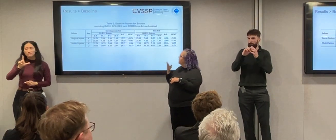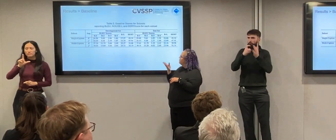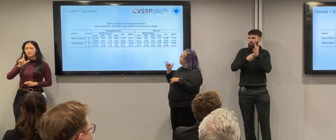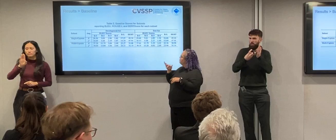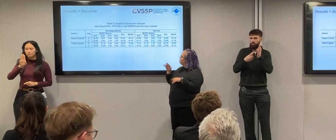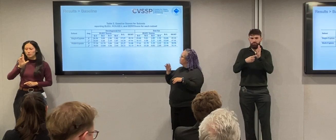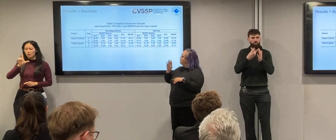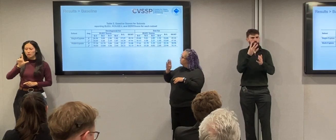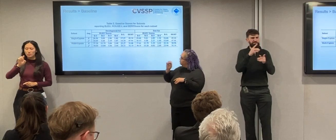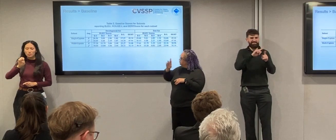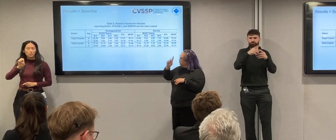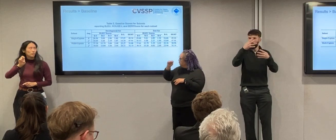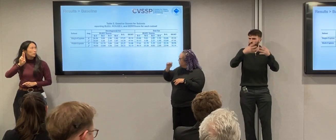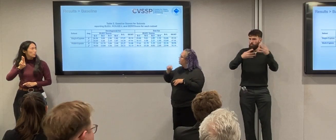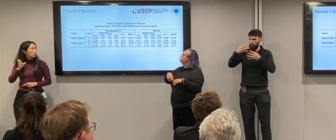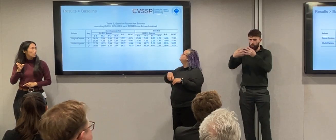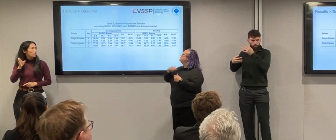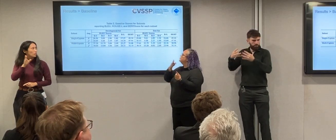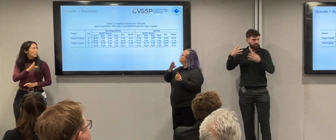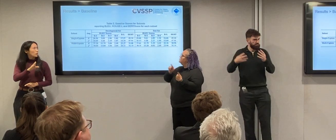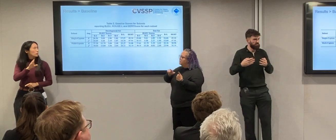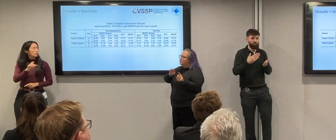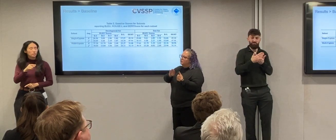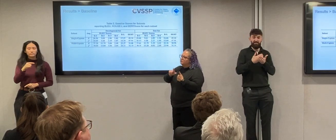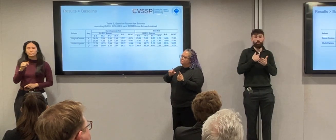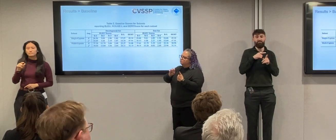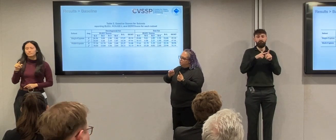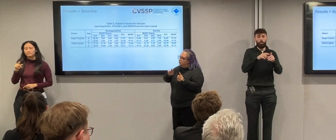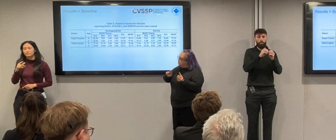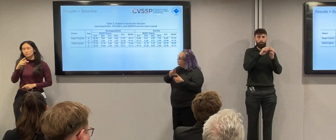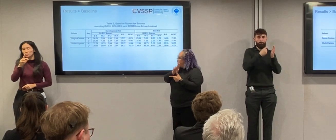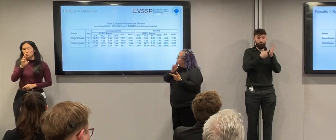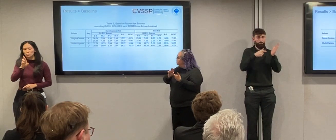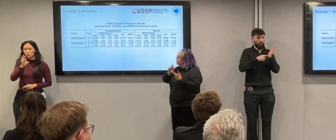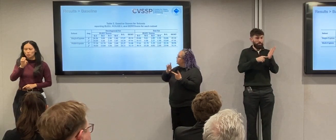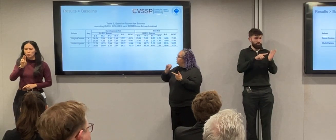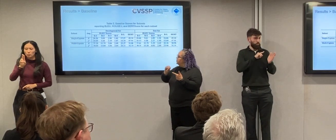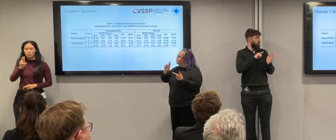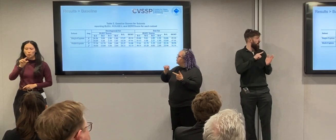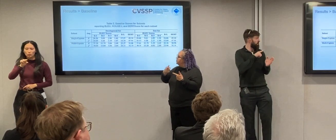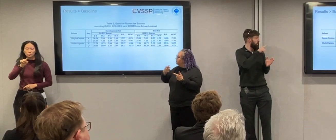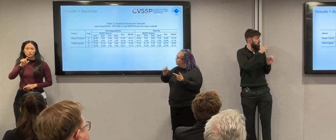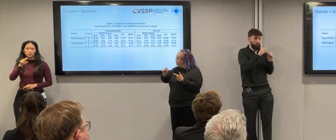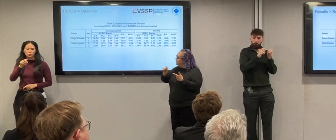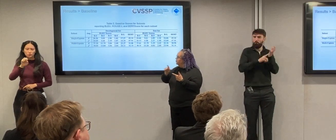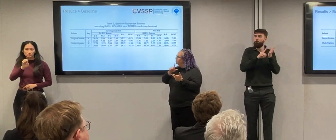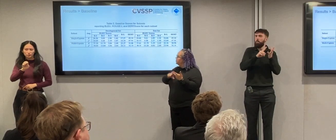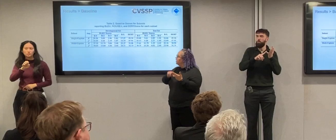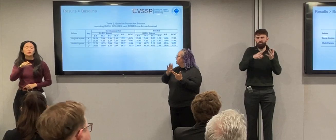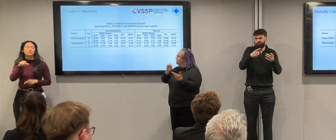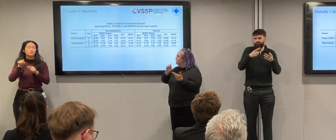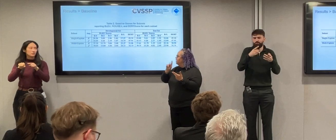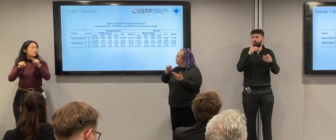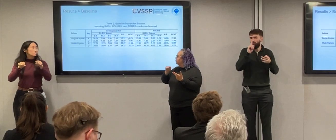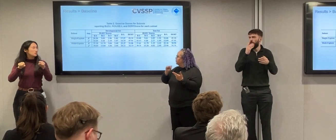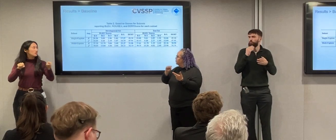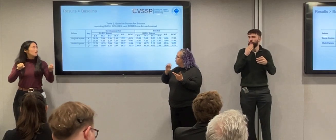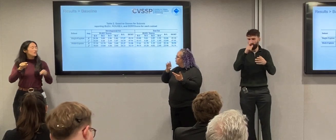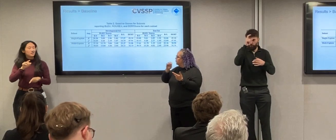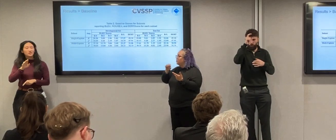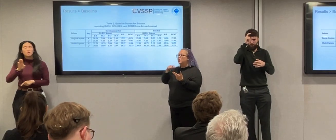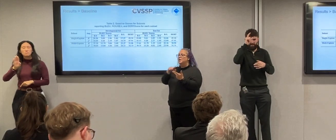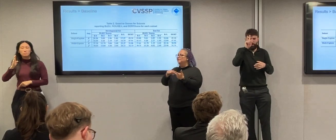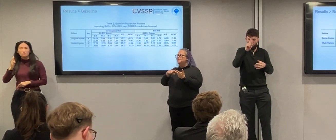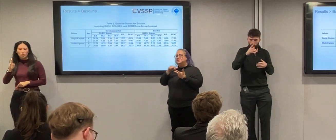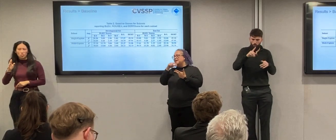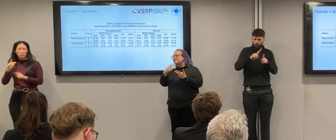is, we only report BERT score because blue RT is not available for Turkish language, but we all needed a